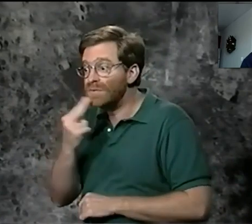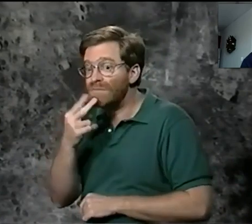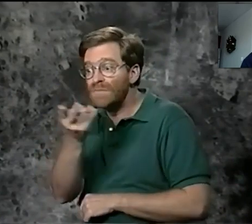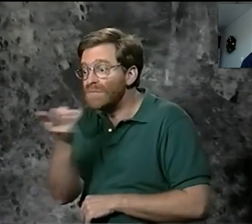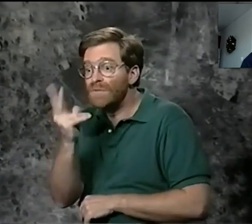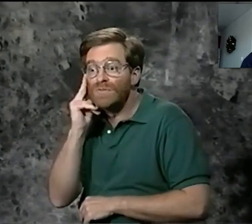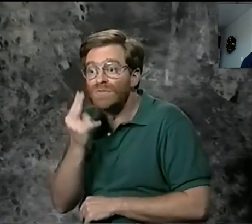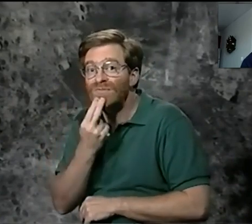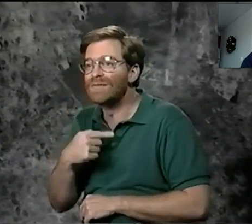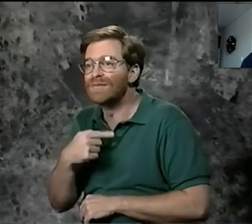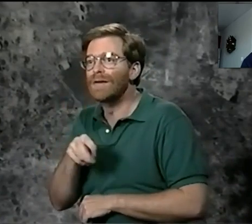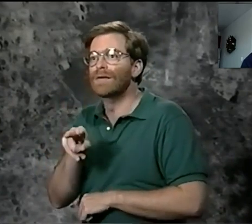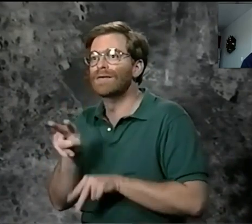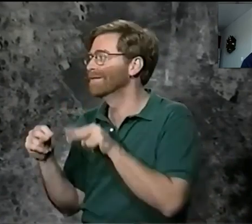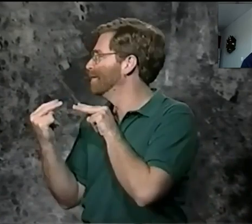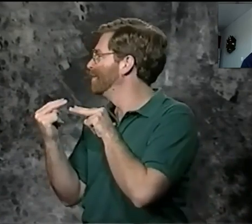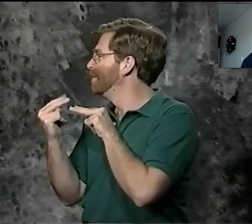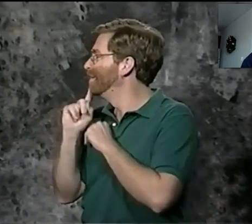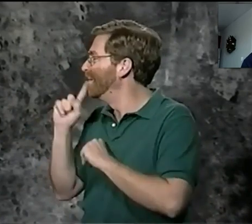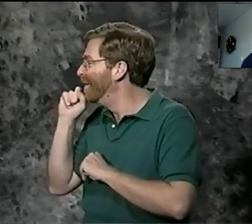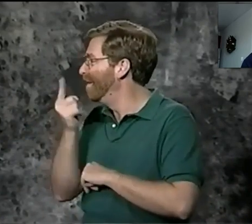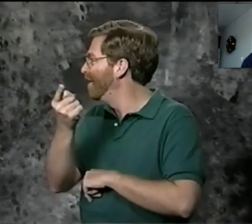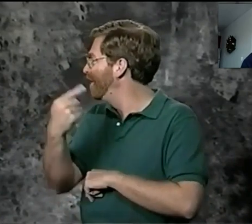we approach them, and they're like, "Are you deaf?"